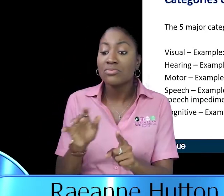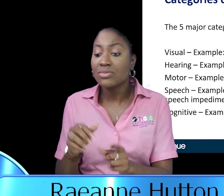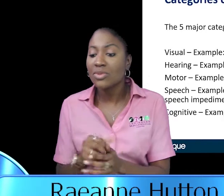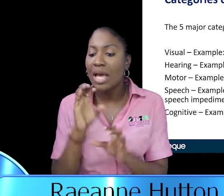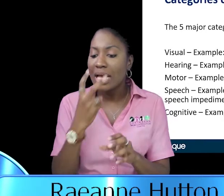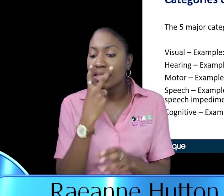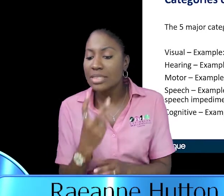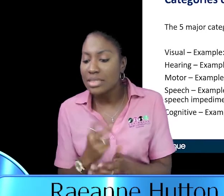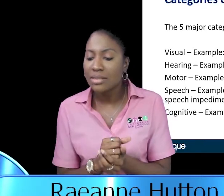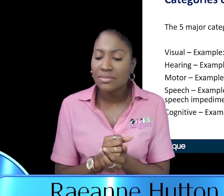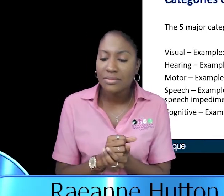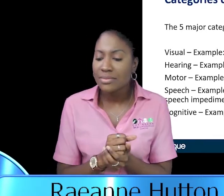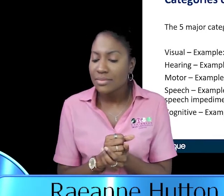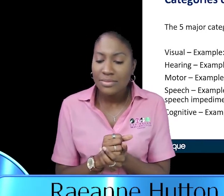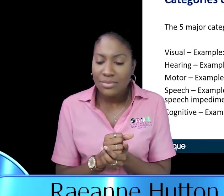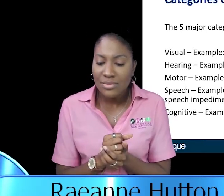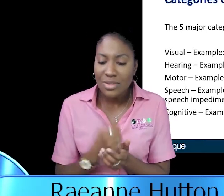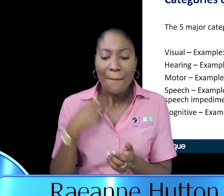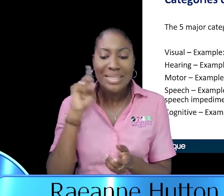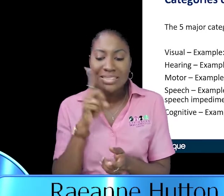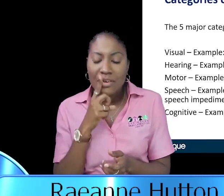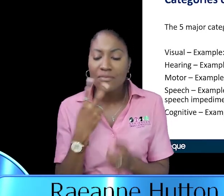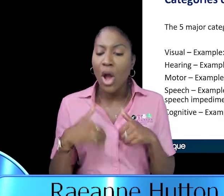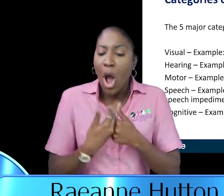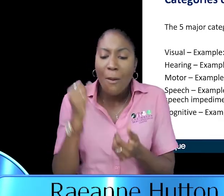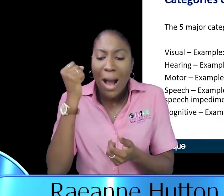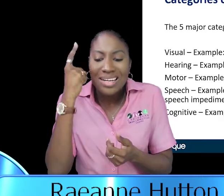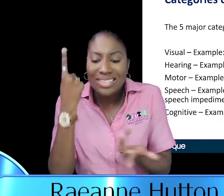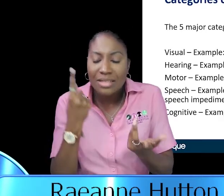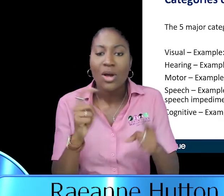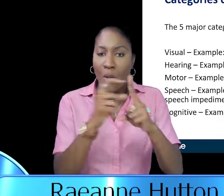are visual alternatives for them.